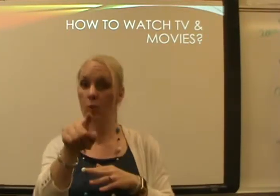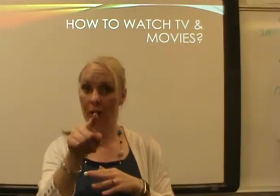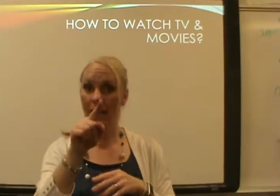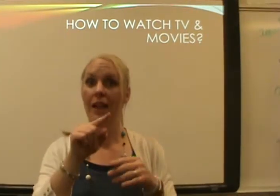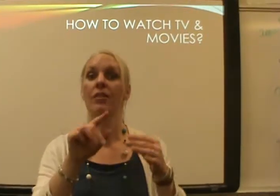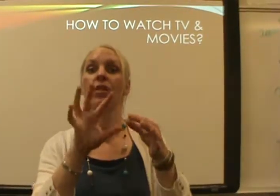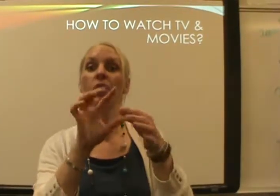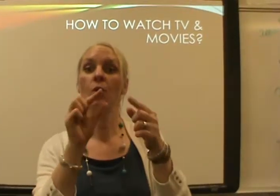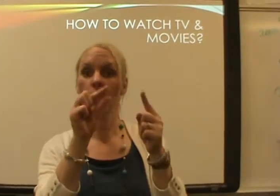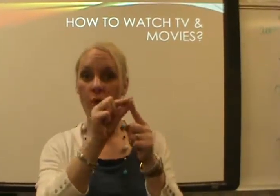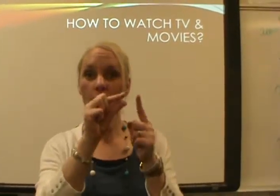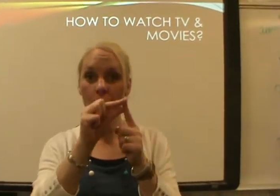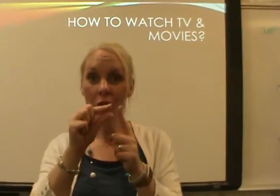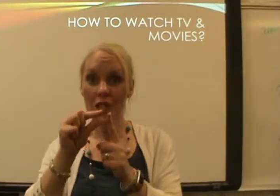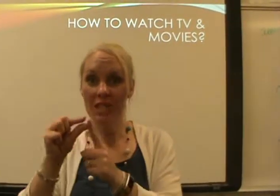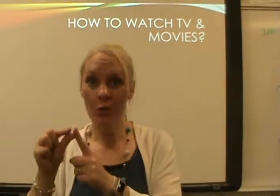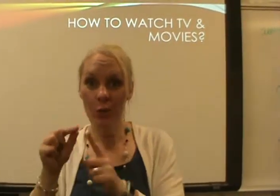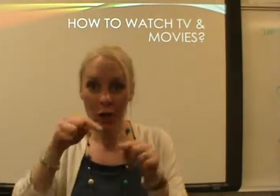Right, the little words that go across,